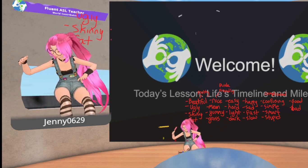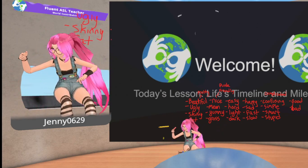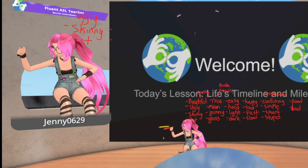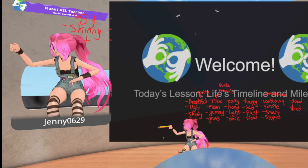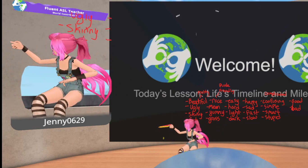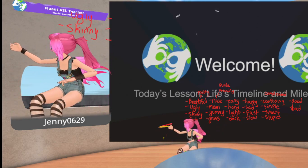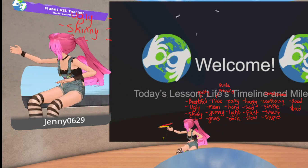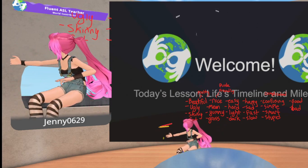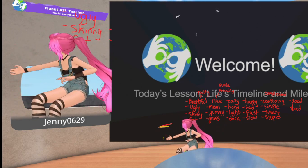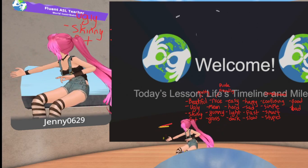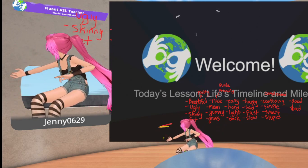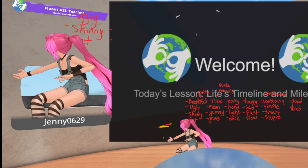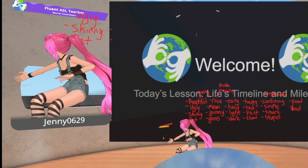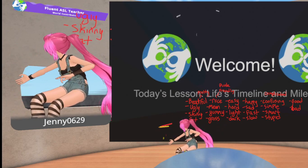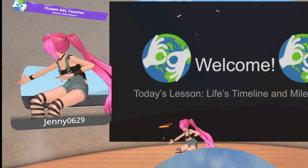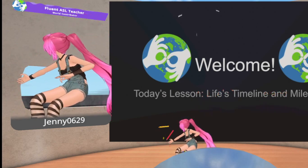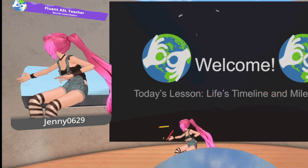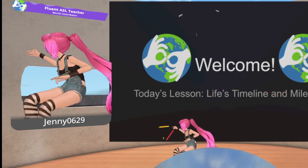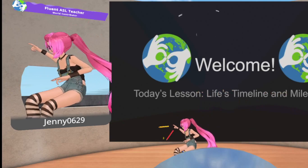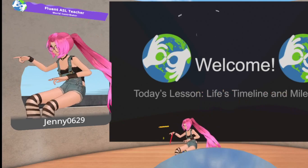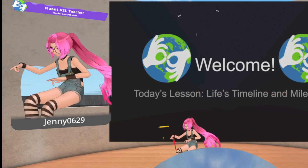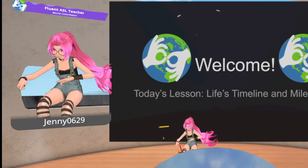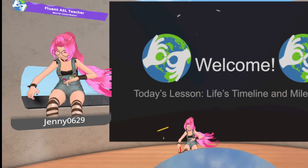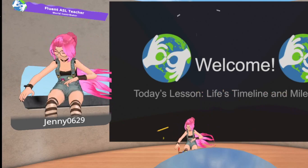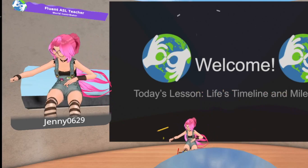sign language, please, or deaf people.